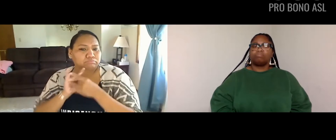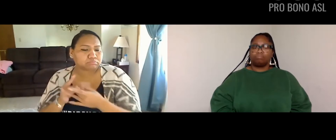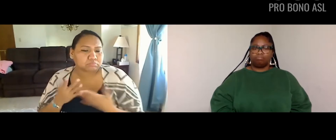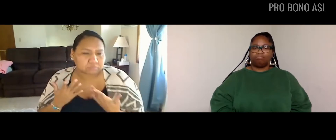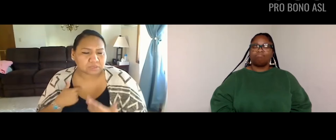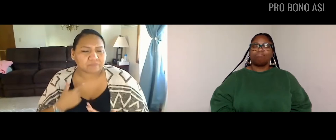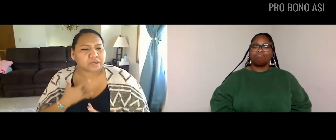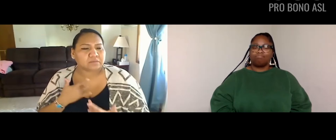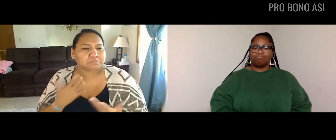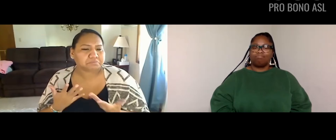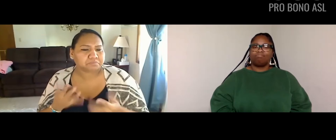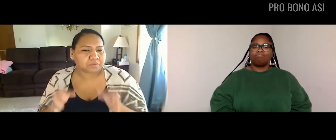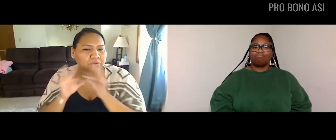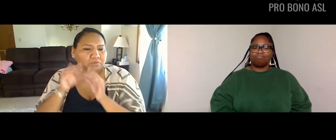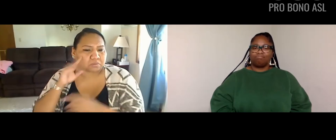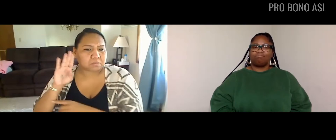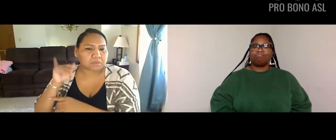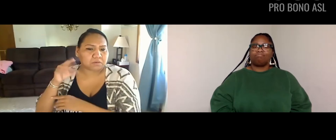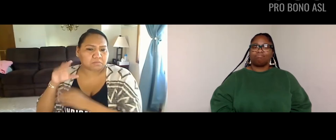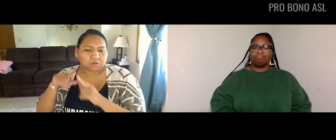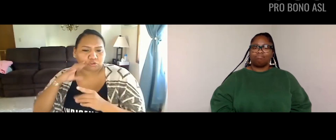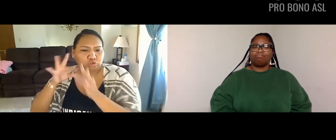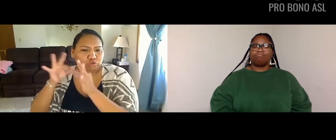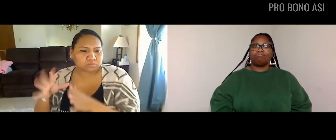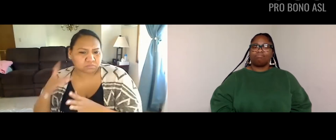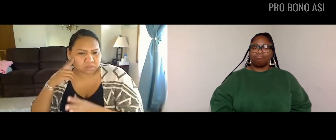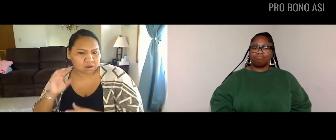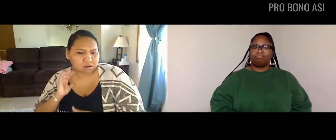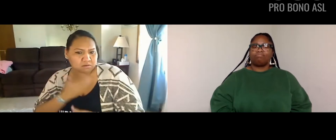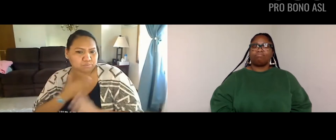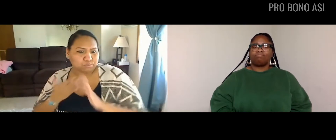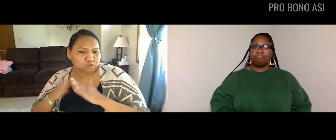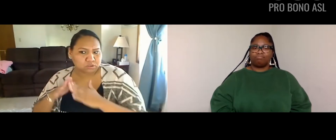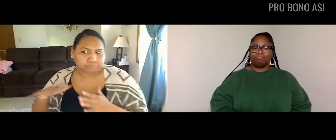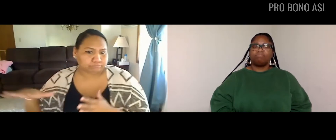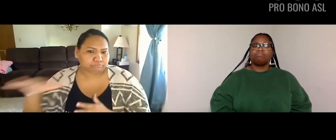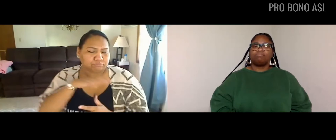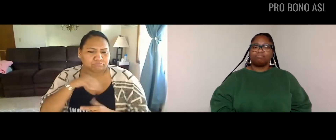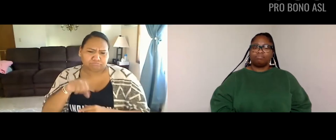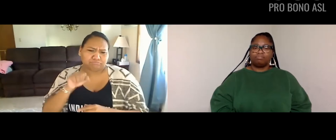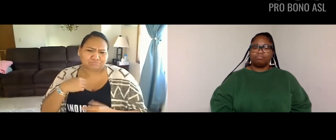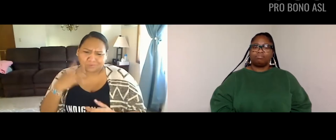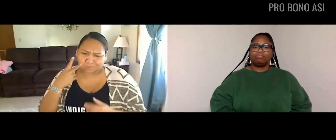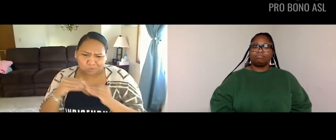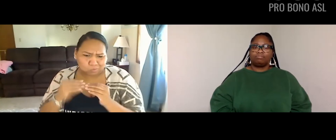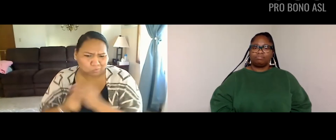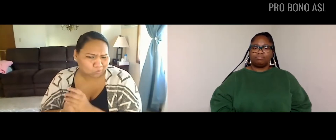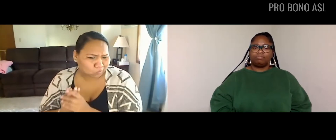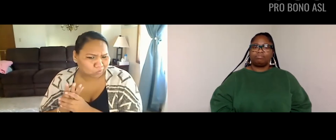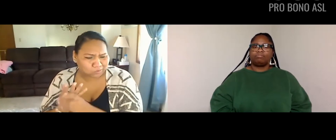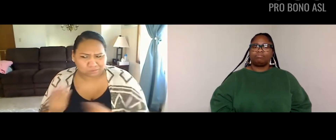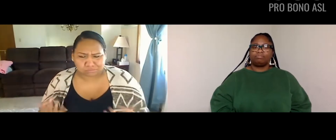individuals. So we have a connection when I have a BIPOC interpreter and being BIPOC myself. It